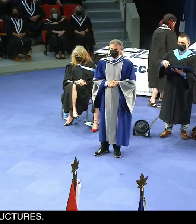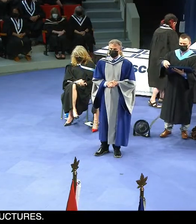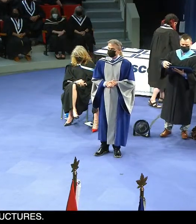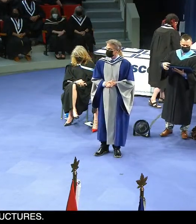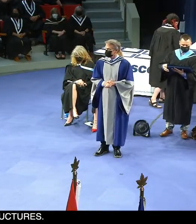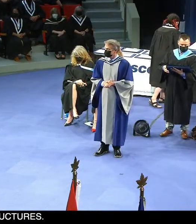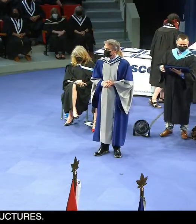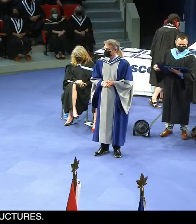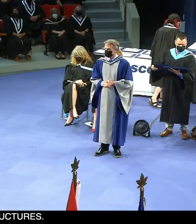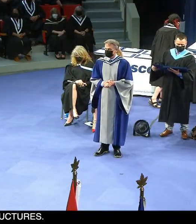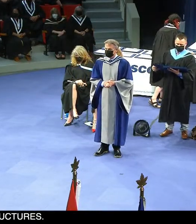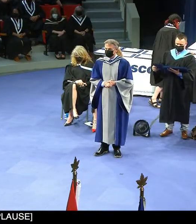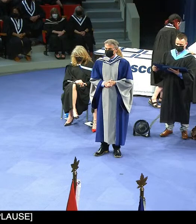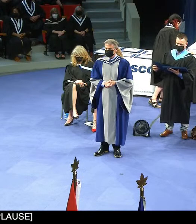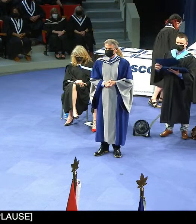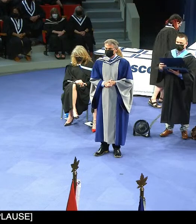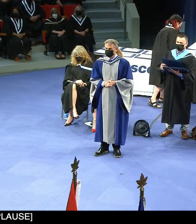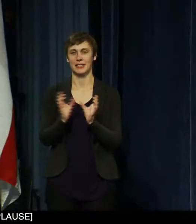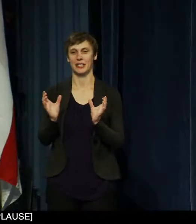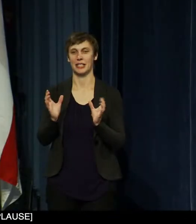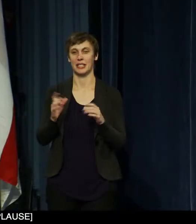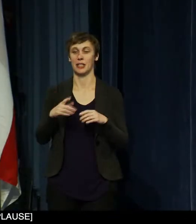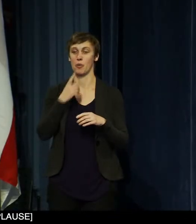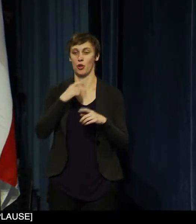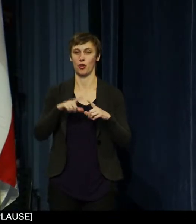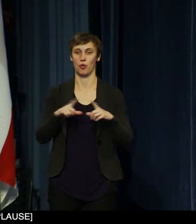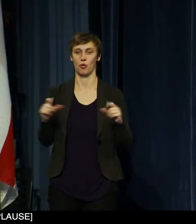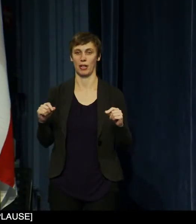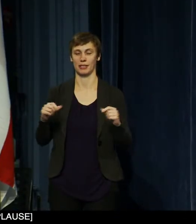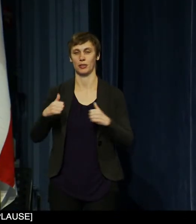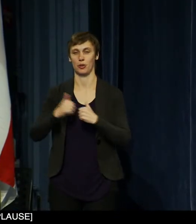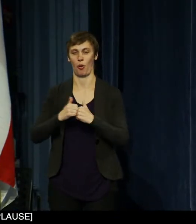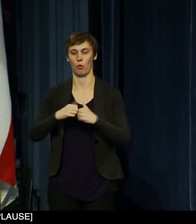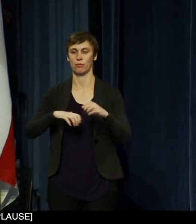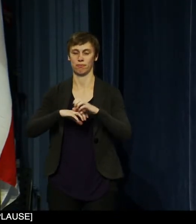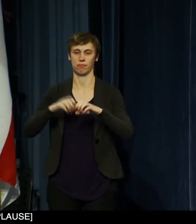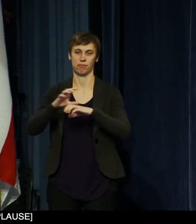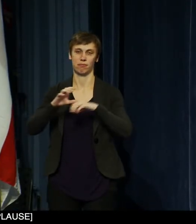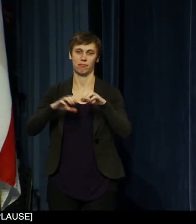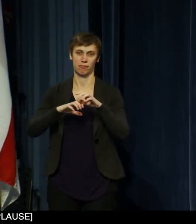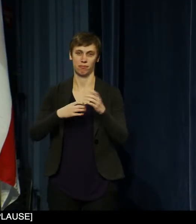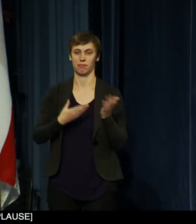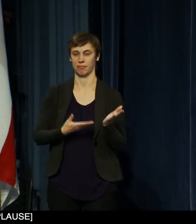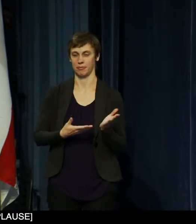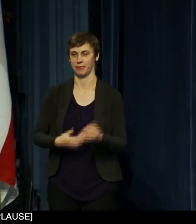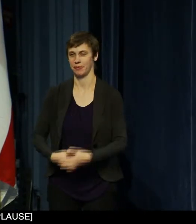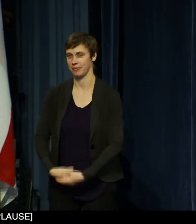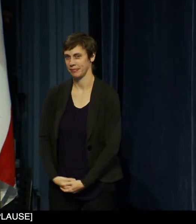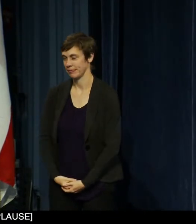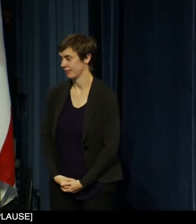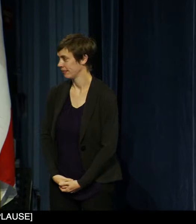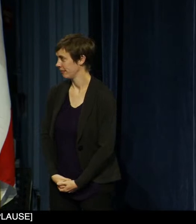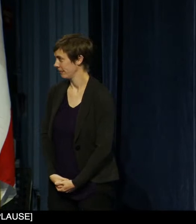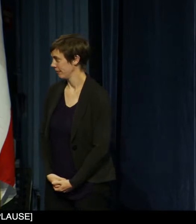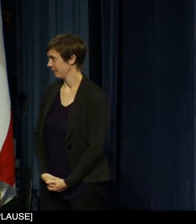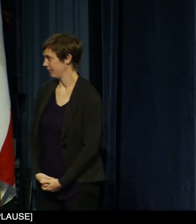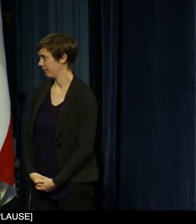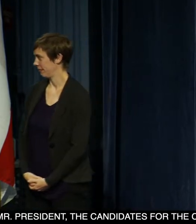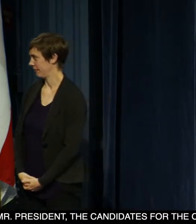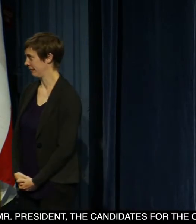Mr. President, the candidates for the Certificate in Brick and Stone Masonry, Matthew Bell.